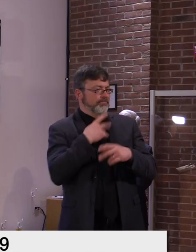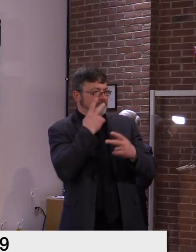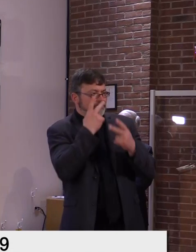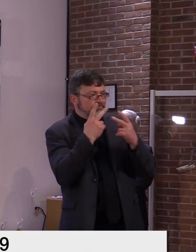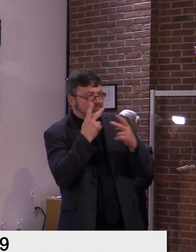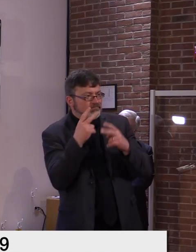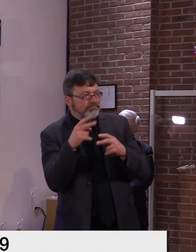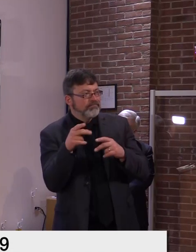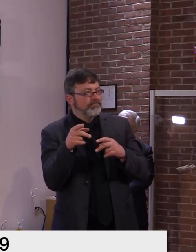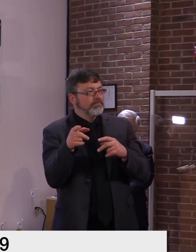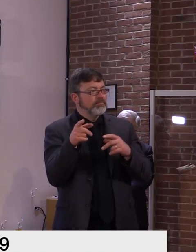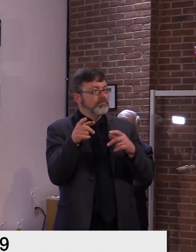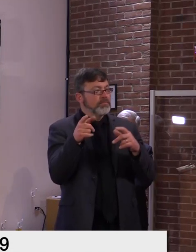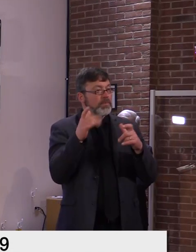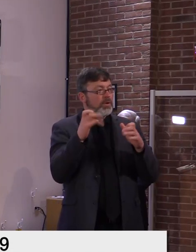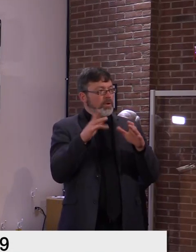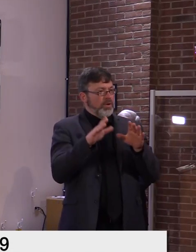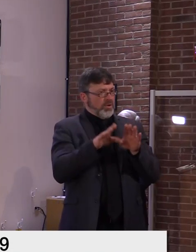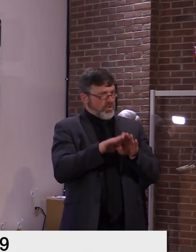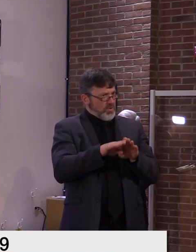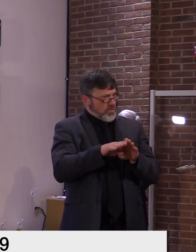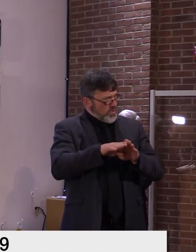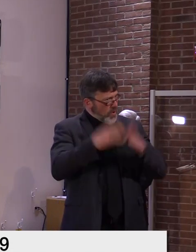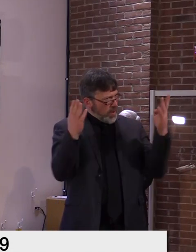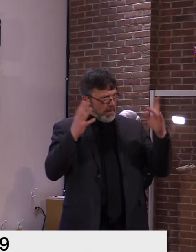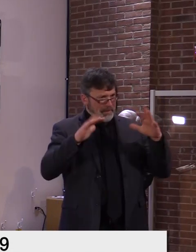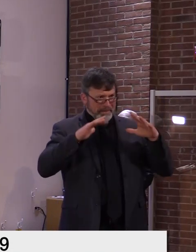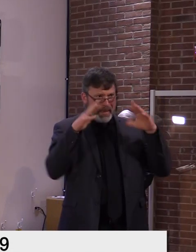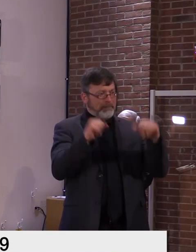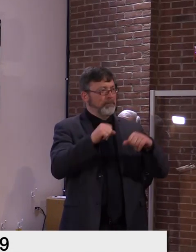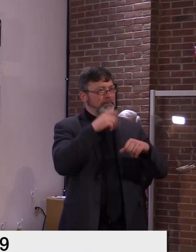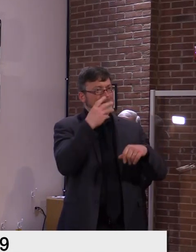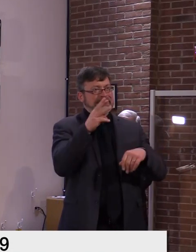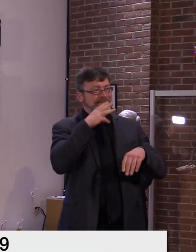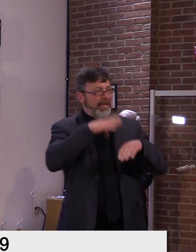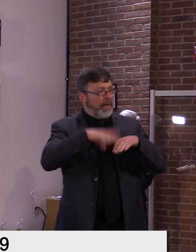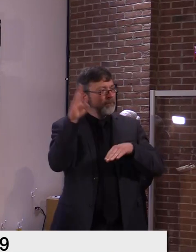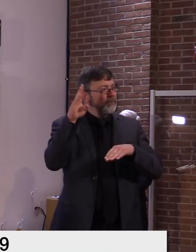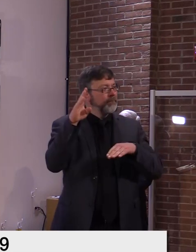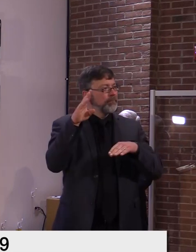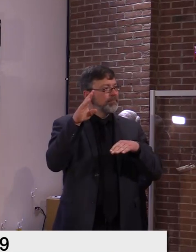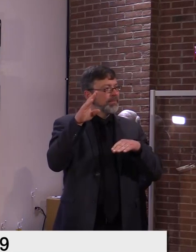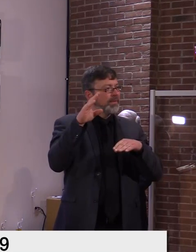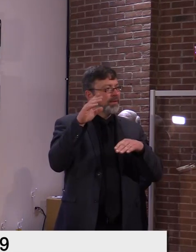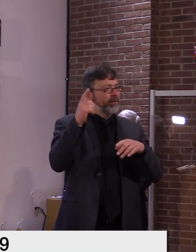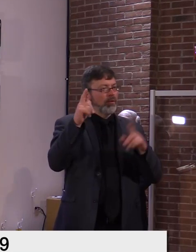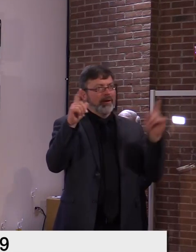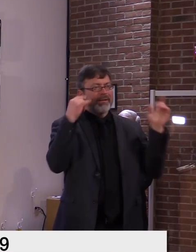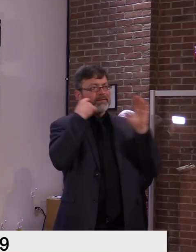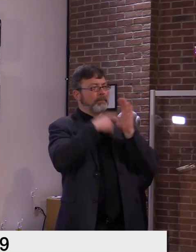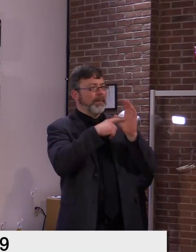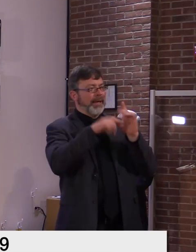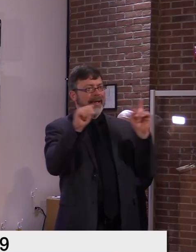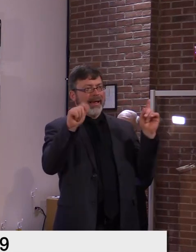opening up quicker, they open up, I think Alaska was one of the early ones that opened up to 60 and over almost